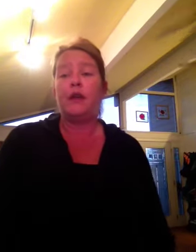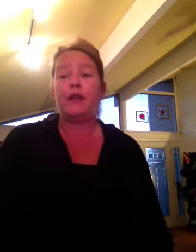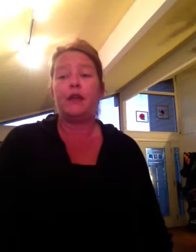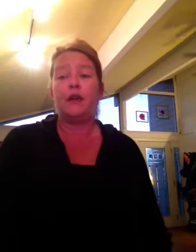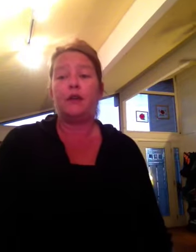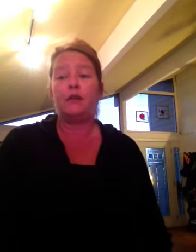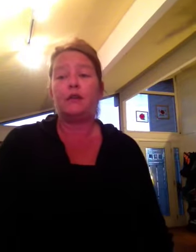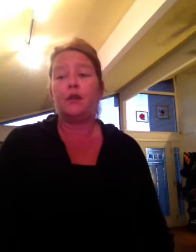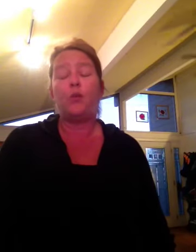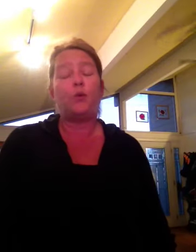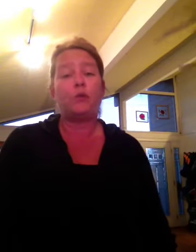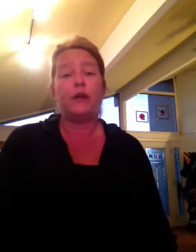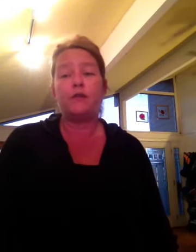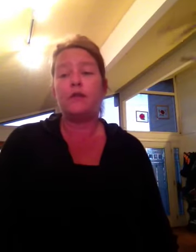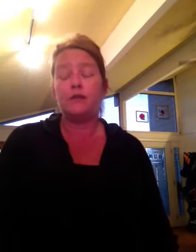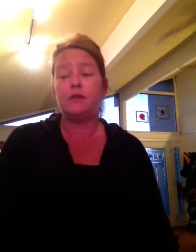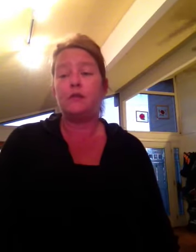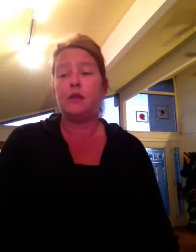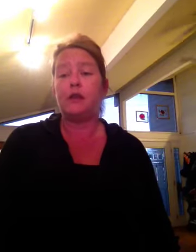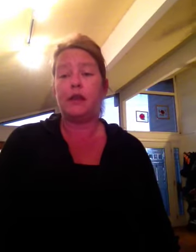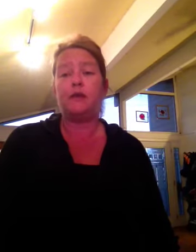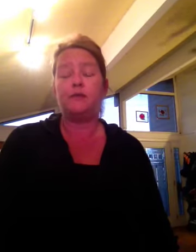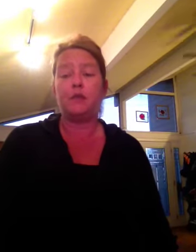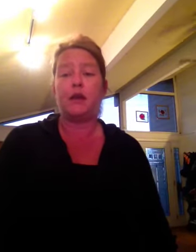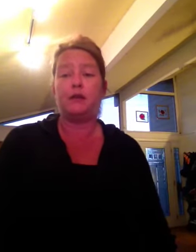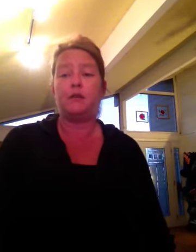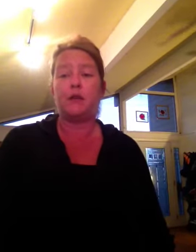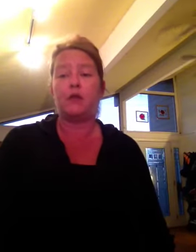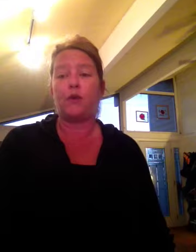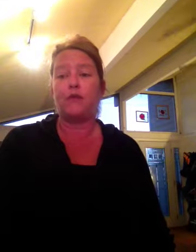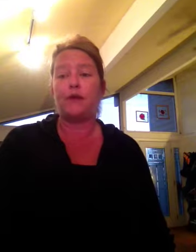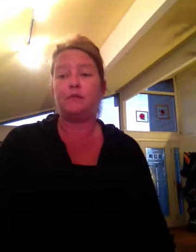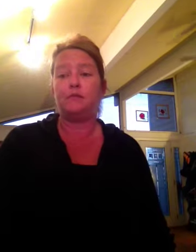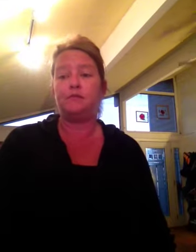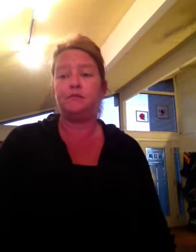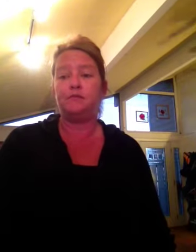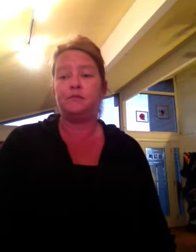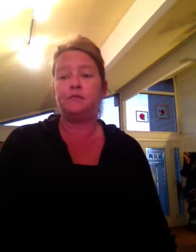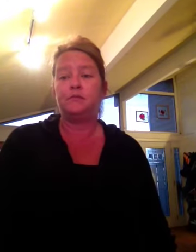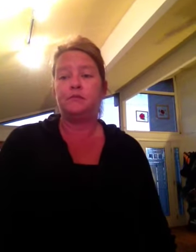and while we're waiting for this disability money to begin arriving.